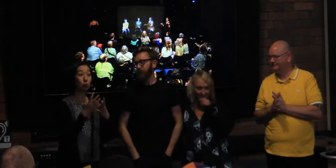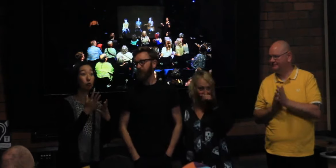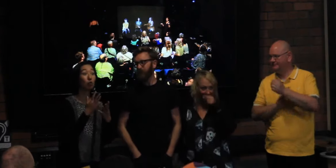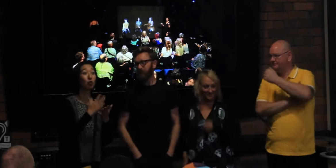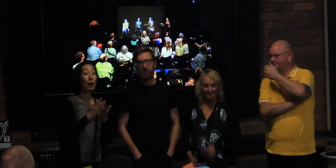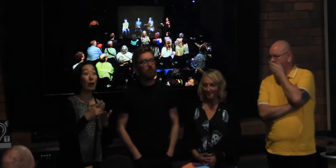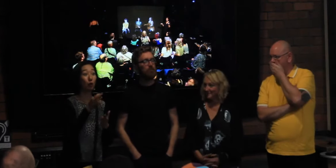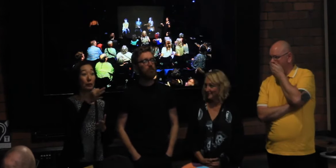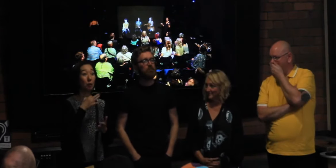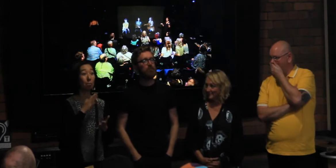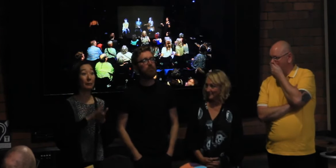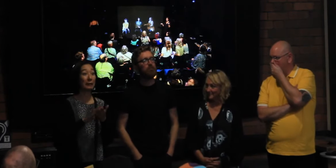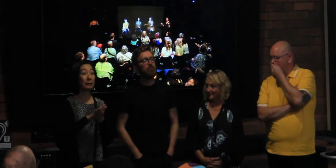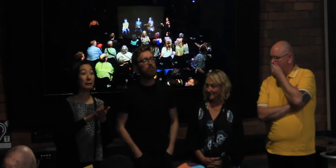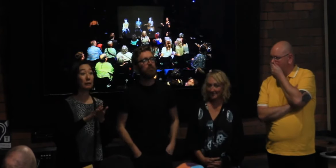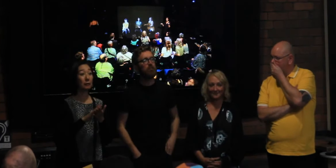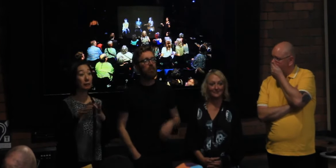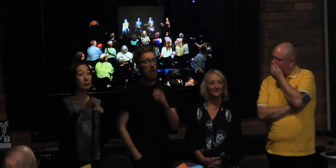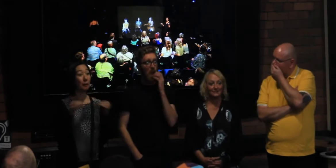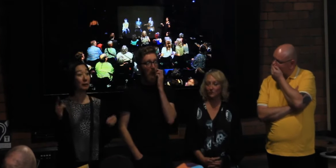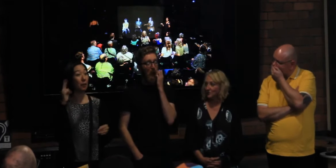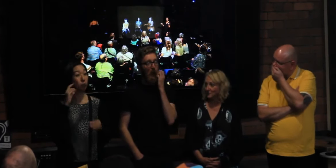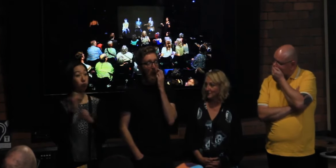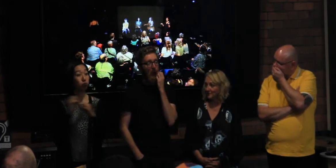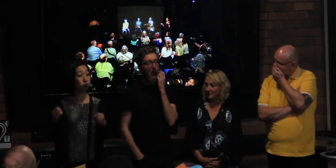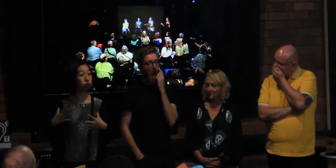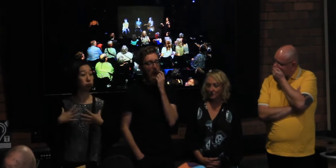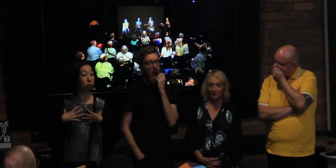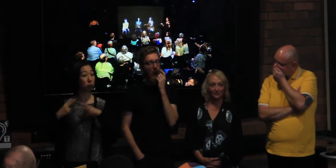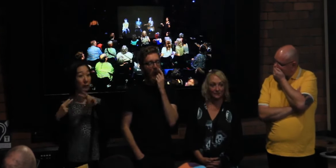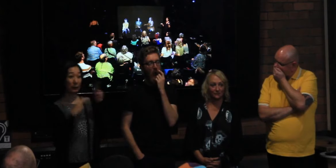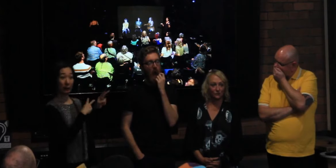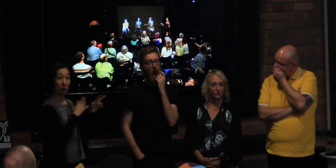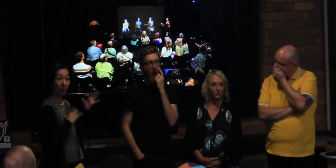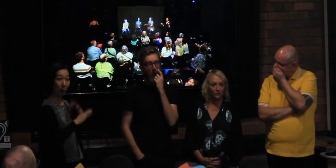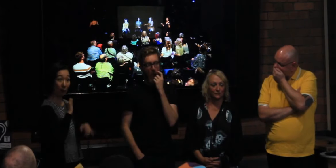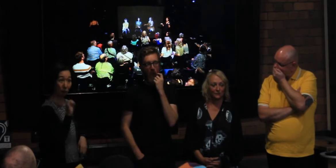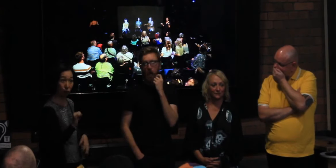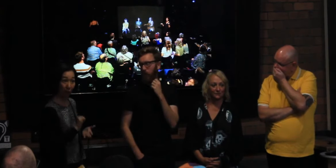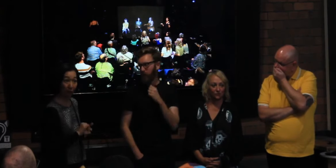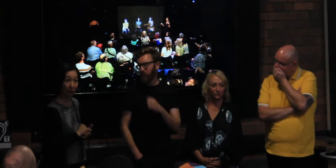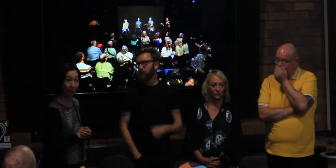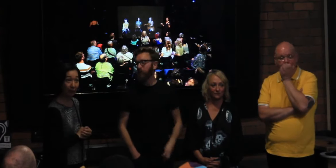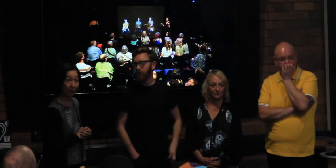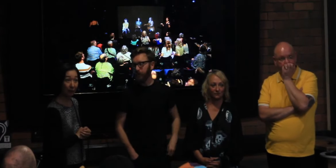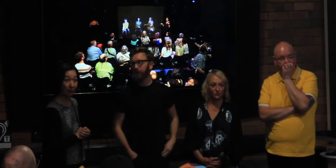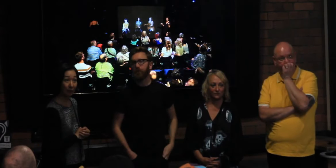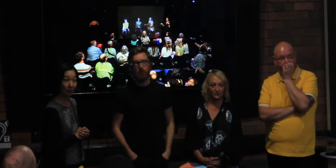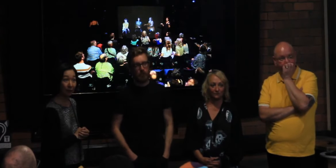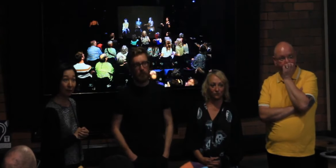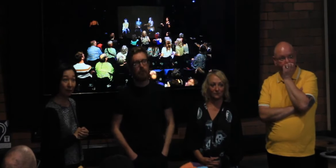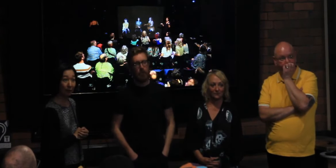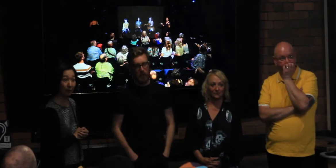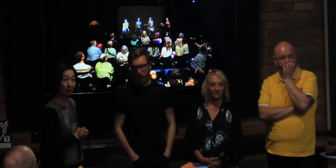Okay, so just to clarify the question, you mean the did the people who I interviewed see